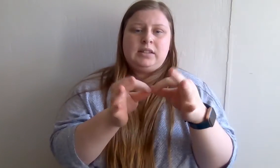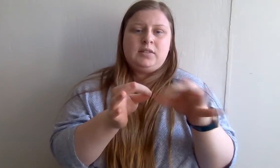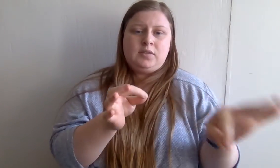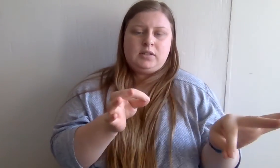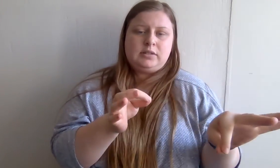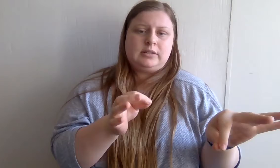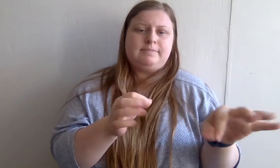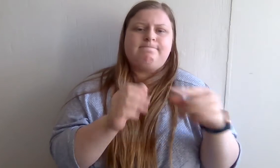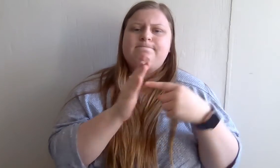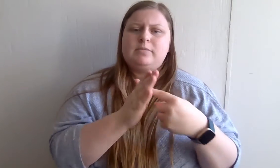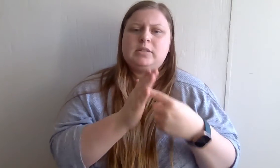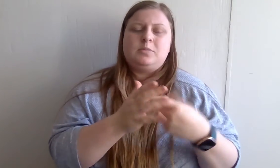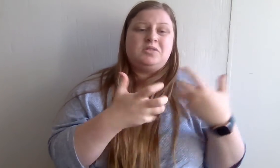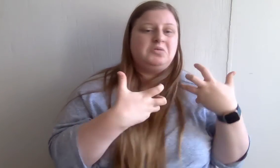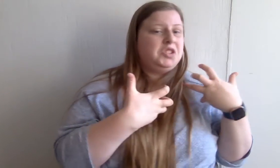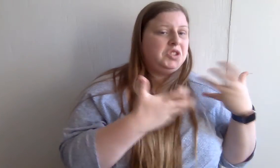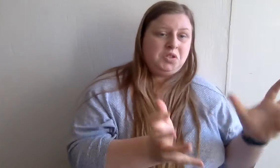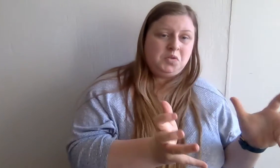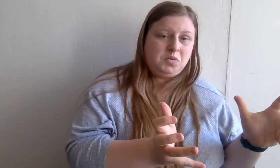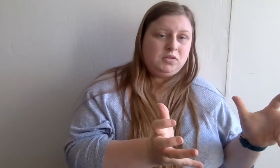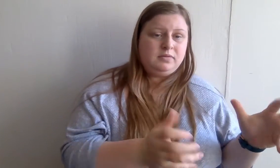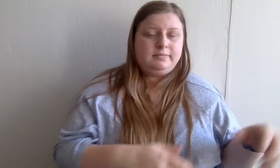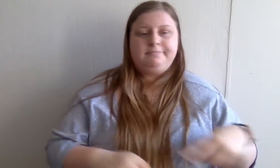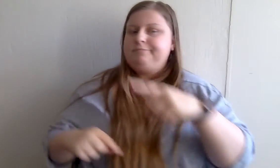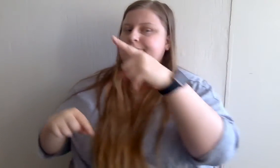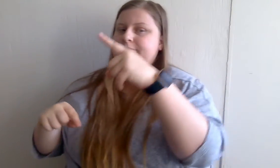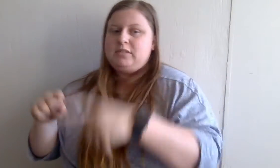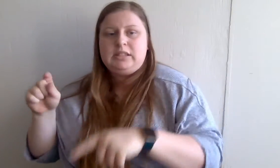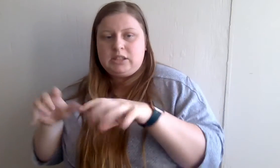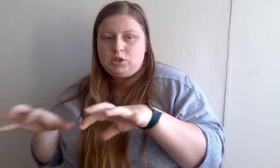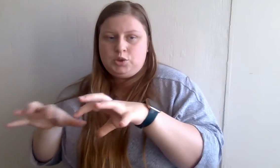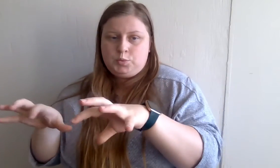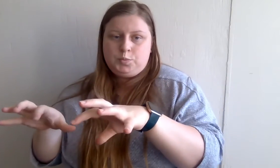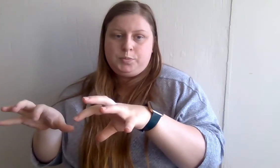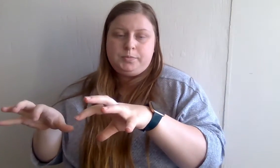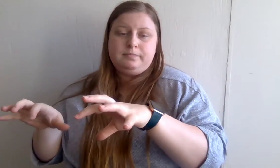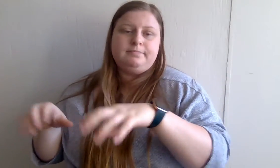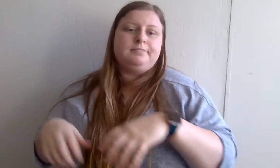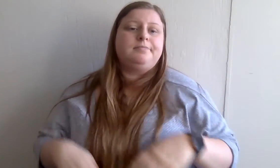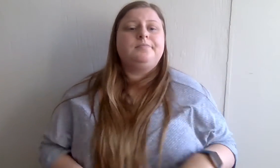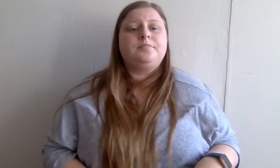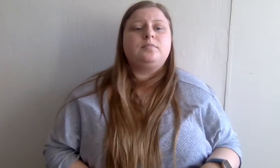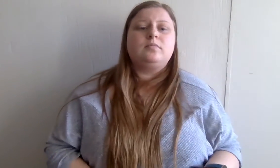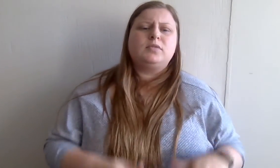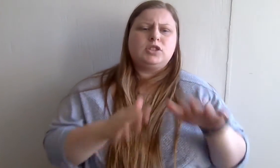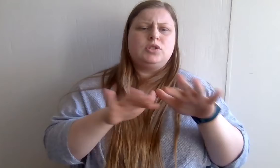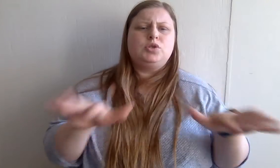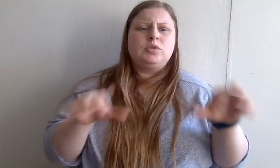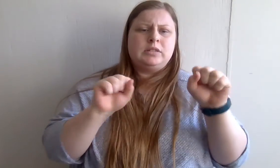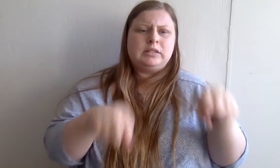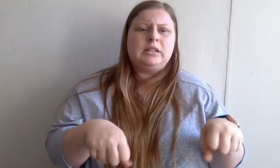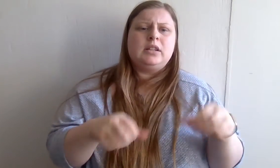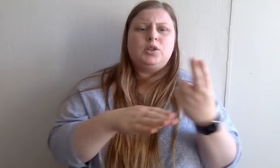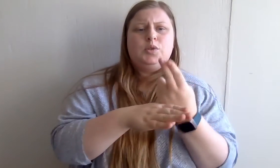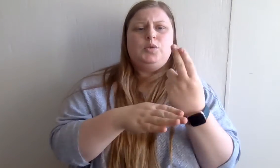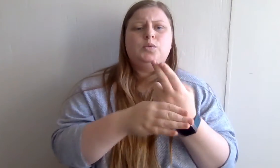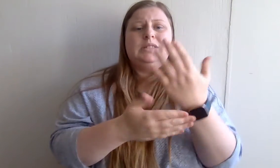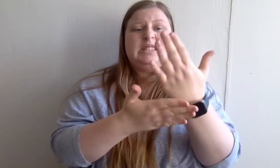They use two-word negative sentences, such as don't want and can't do.